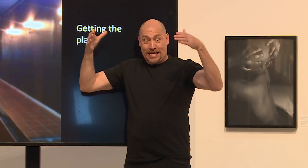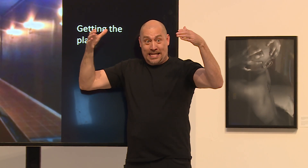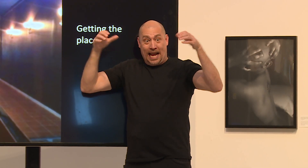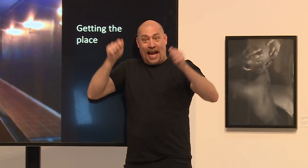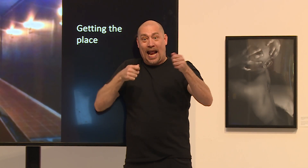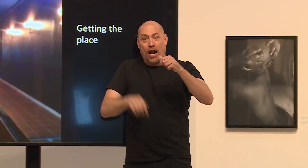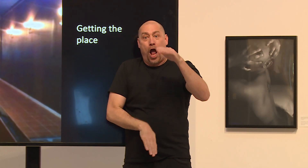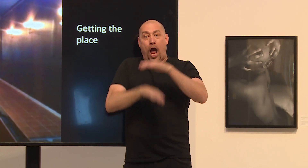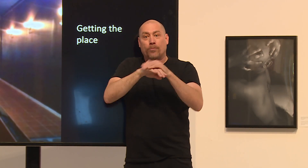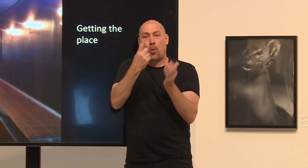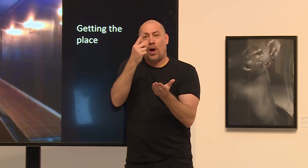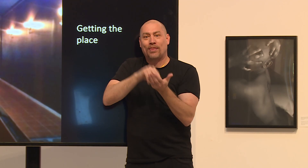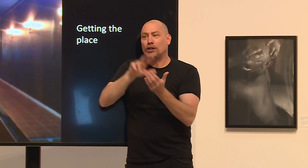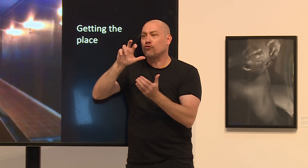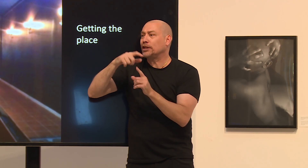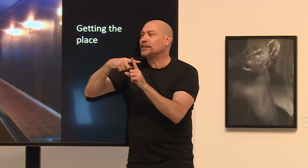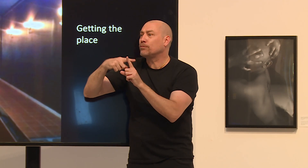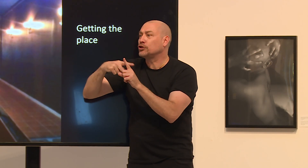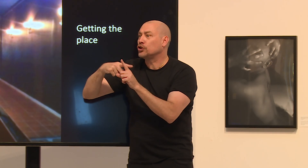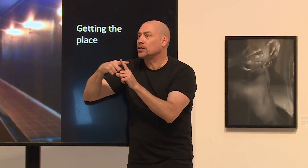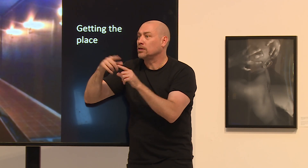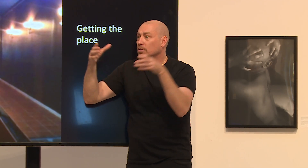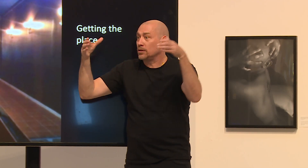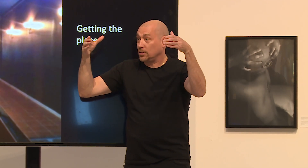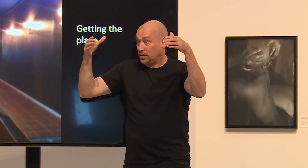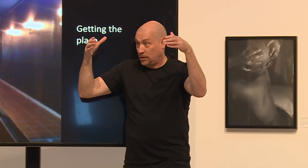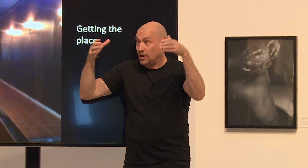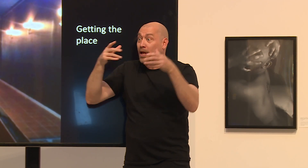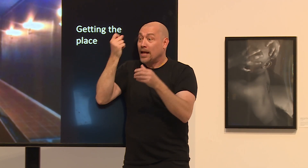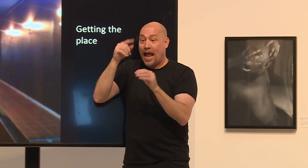some curves. And again, think about that temperature that we were looking for.